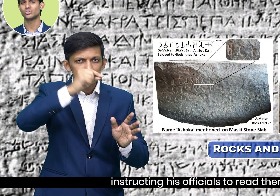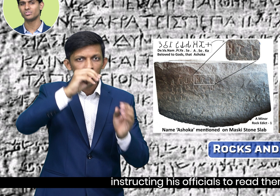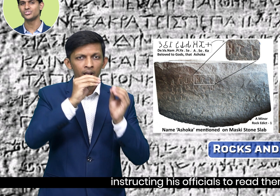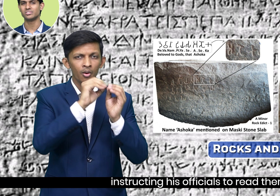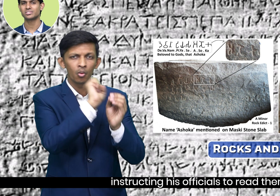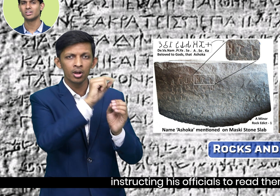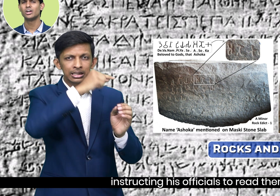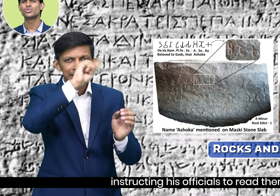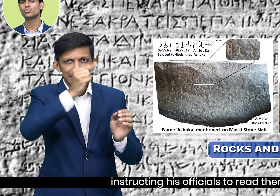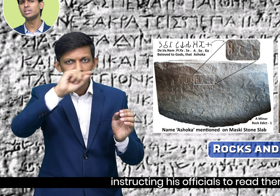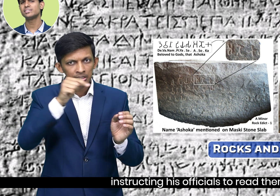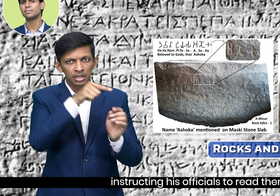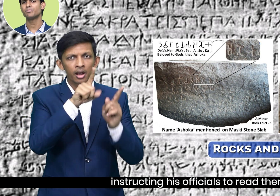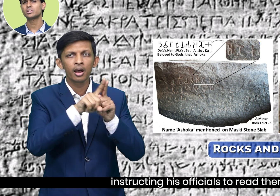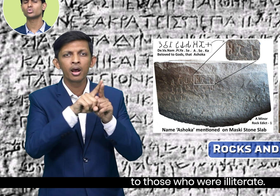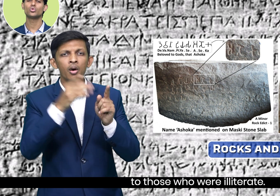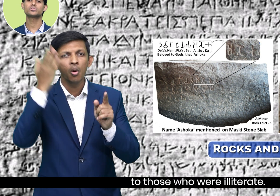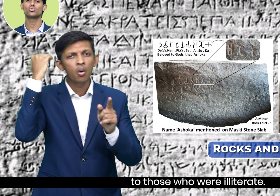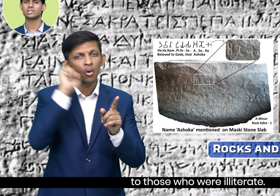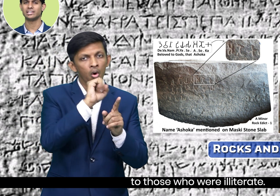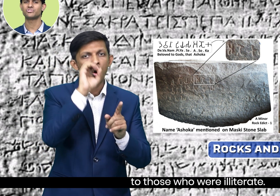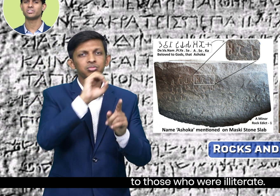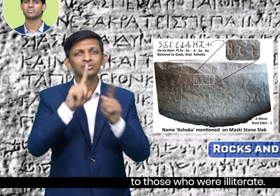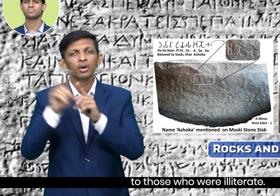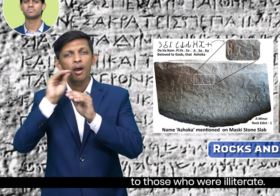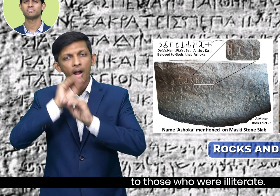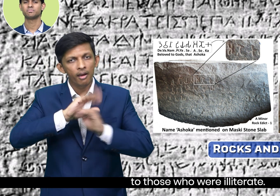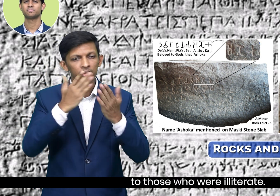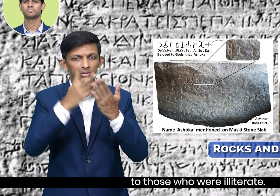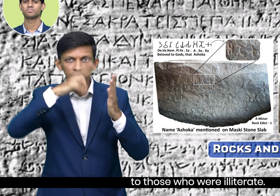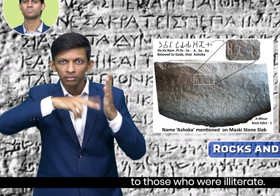instructing his officials to read them to those who were illiterate.